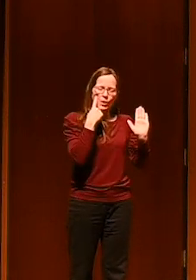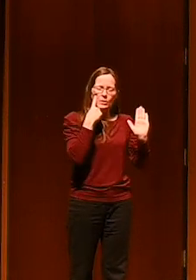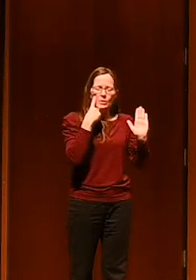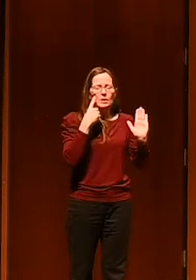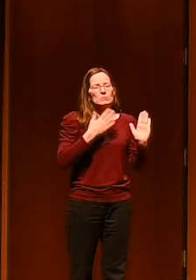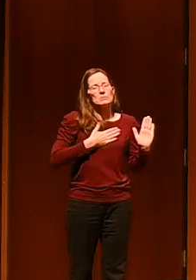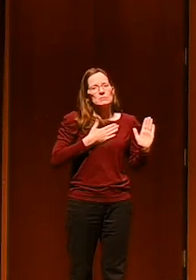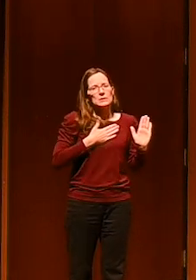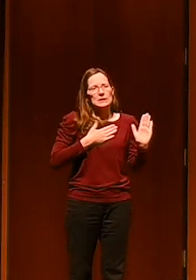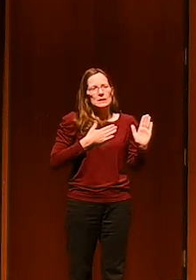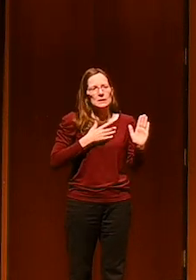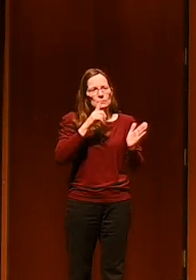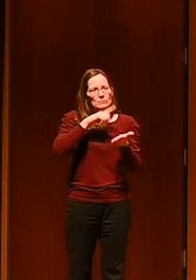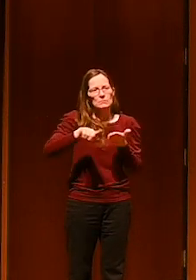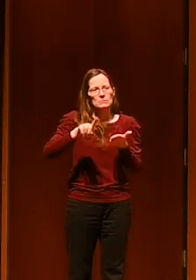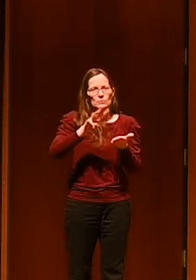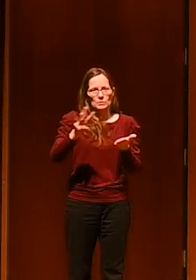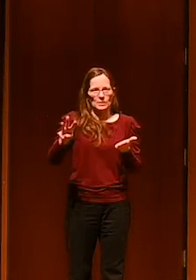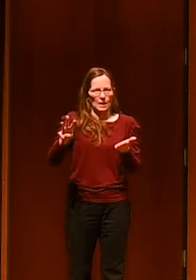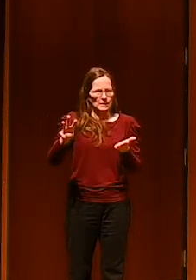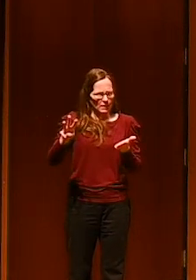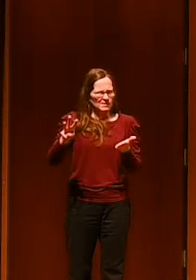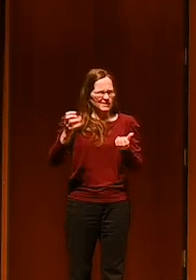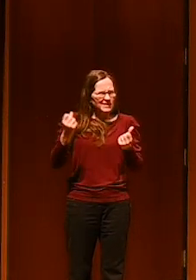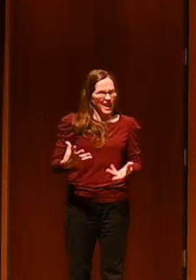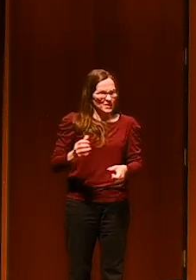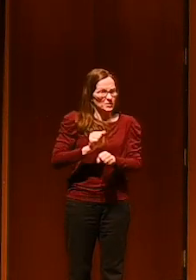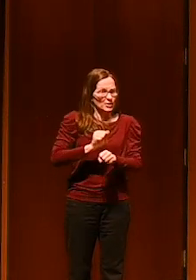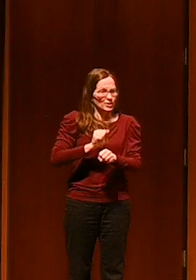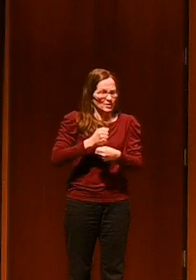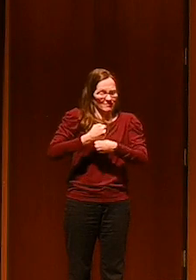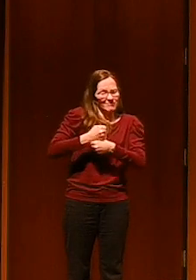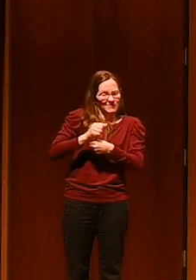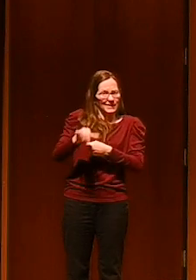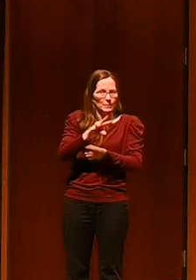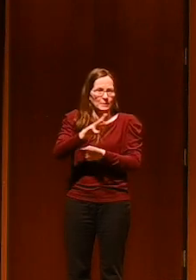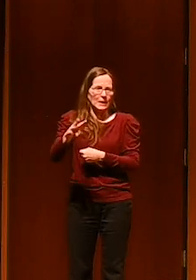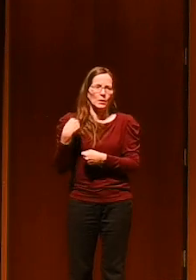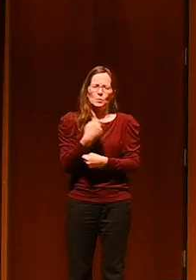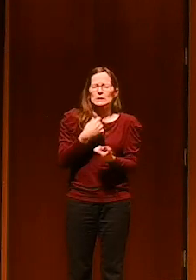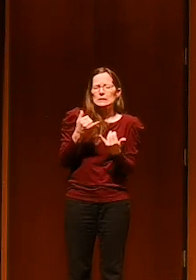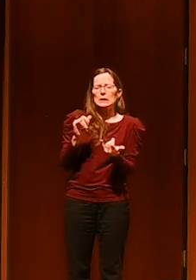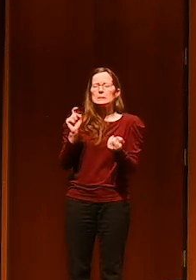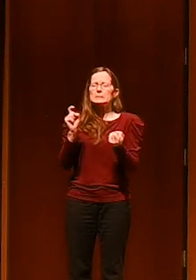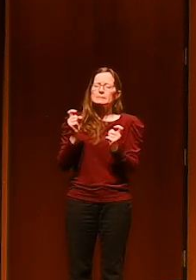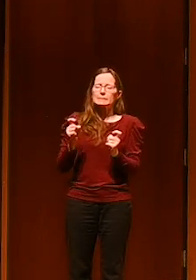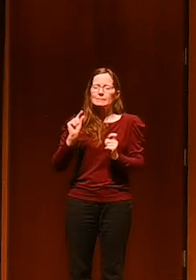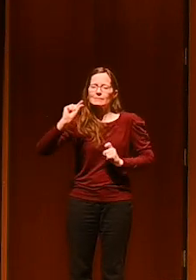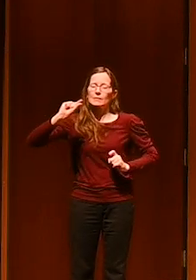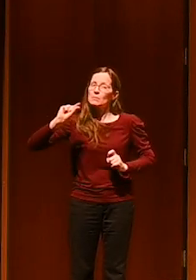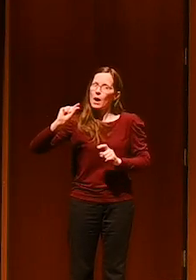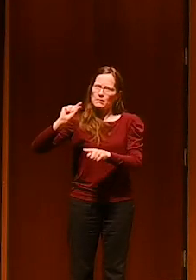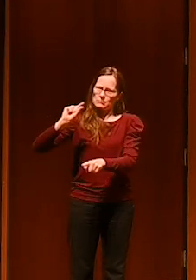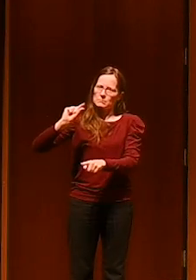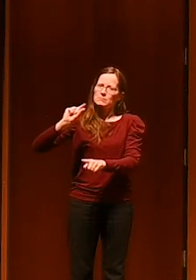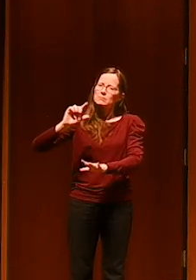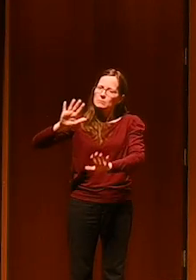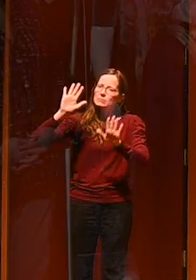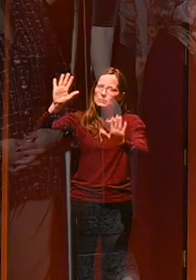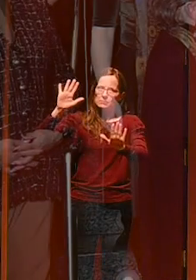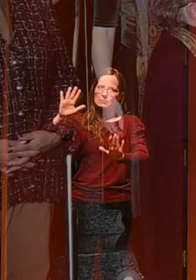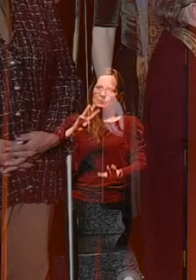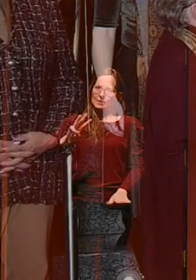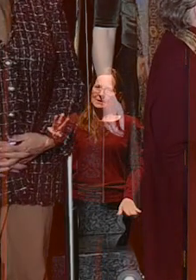lift for us, and we're still making some tweaks to it, but it is absolutely phenomenal. We're going